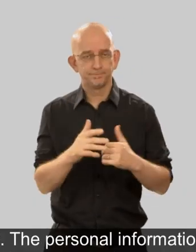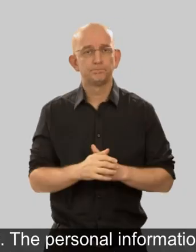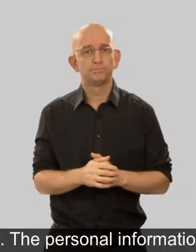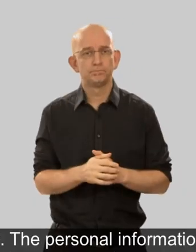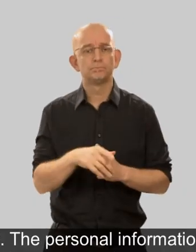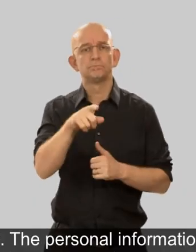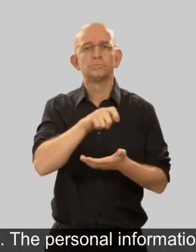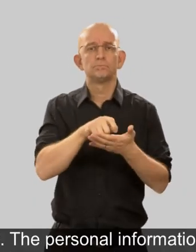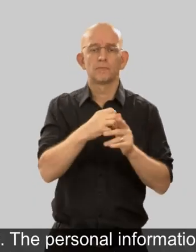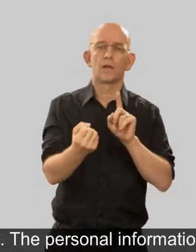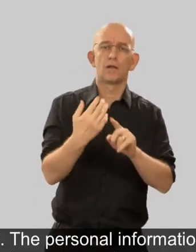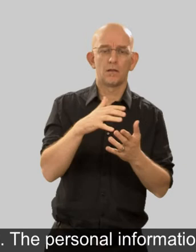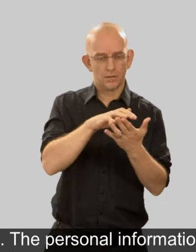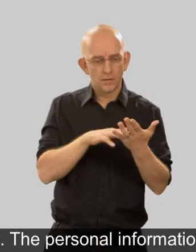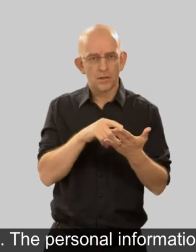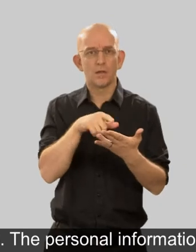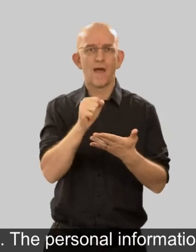Number 38.